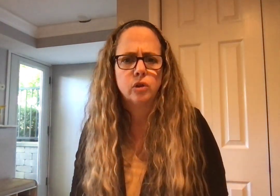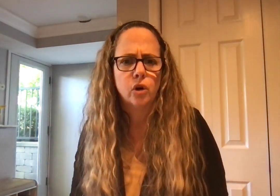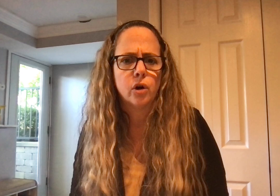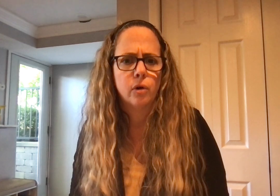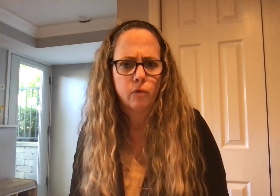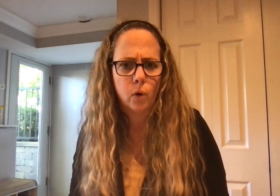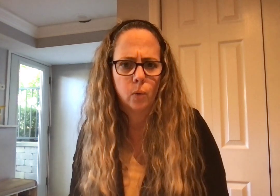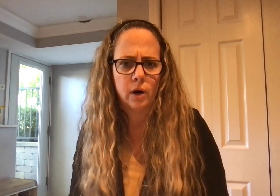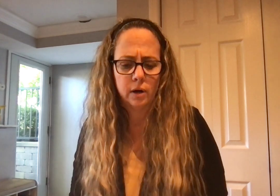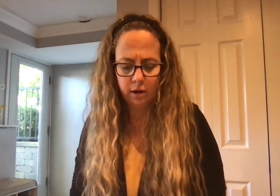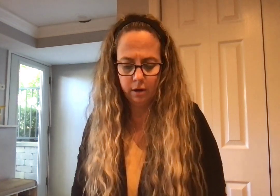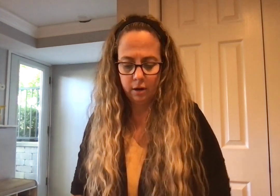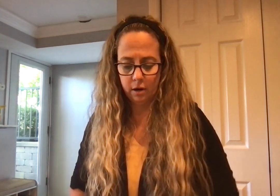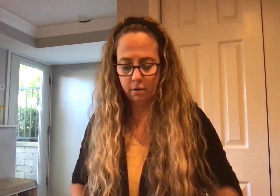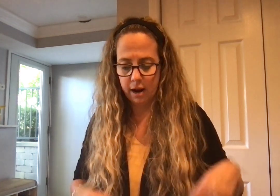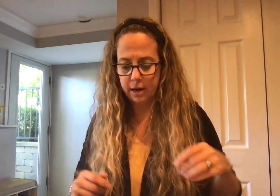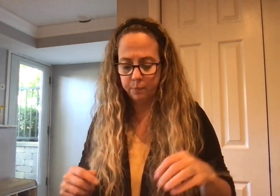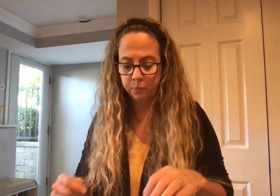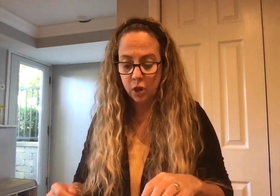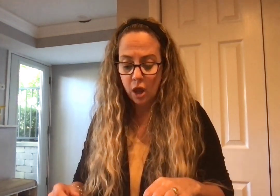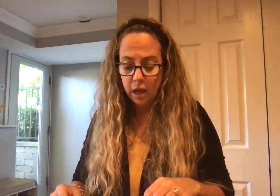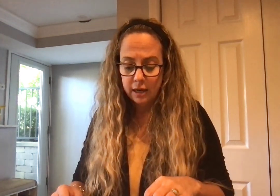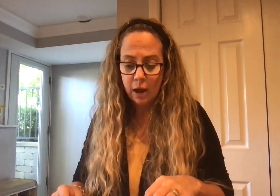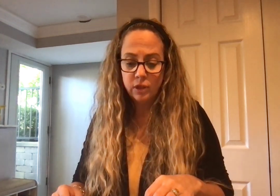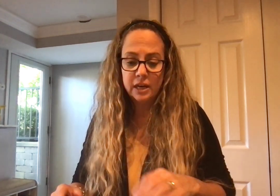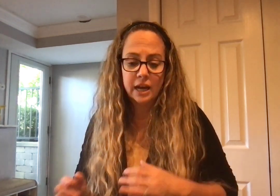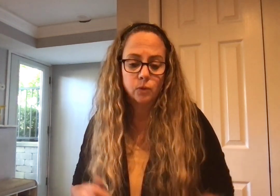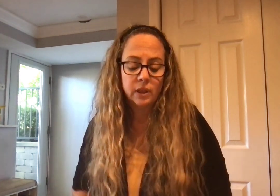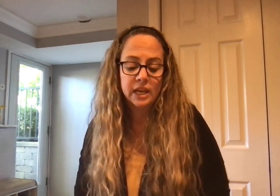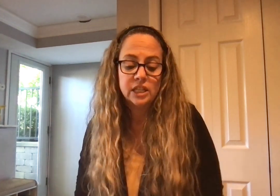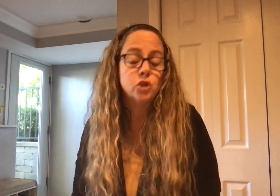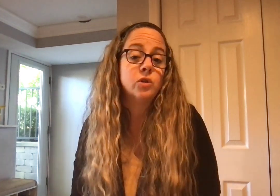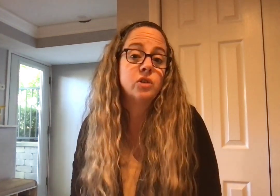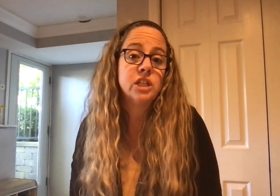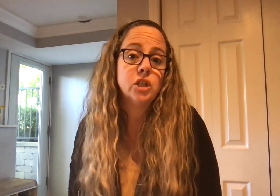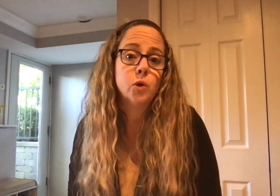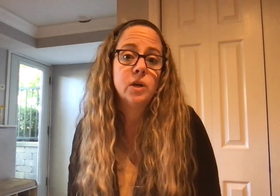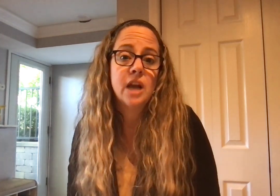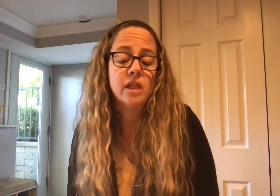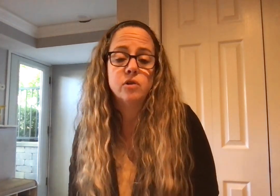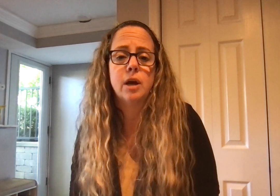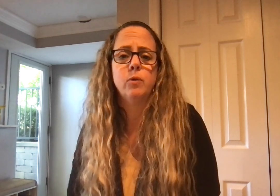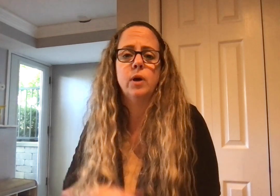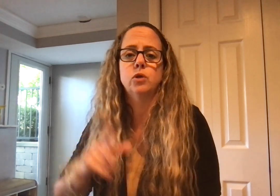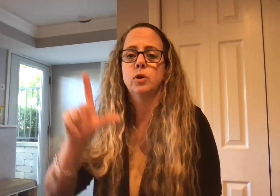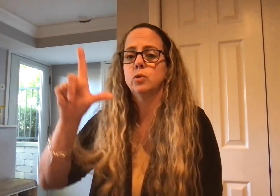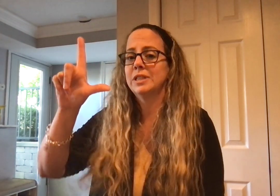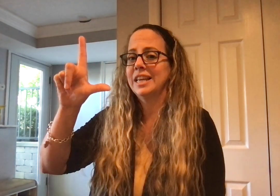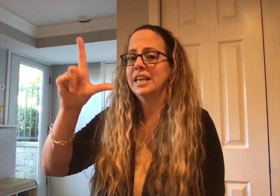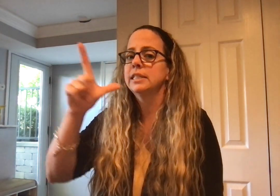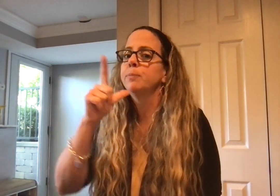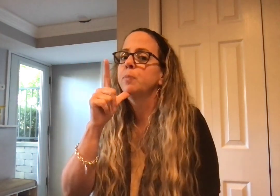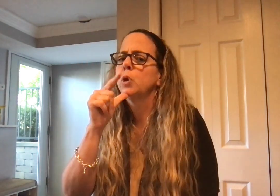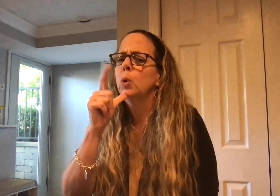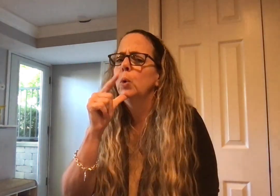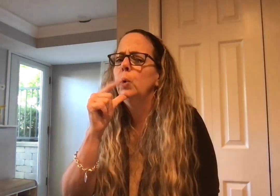look forward. All right? Now, the next one they're teaching you another WH one. So, it's like this.